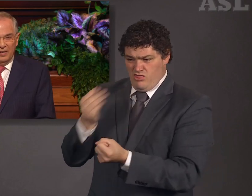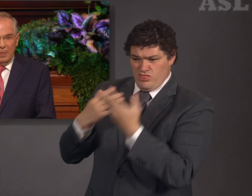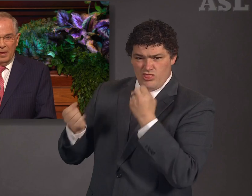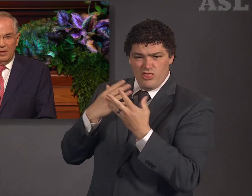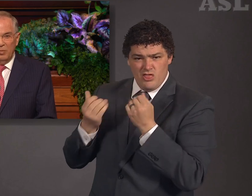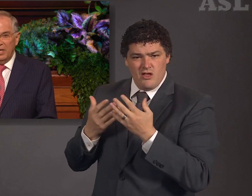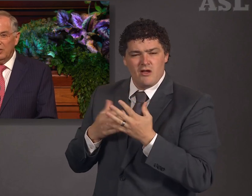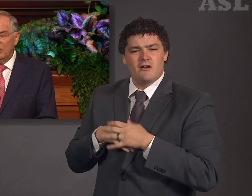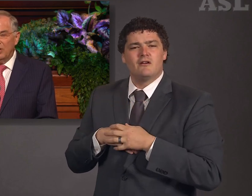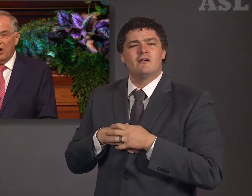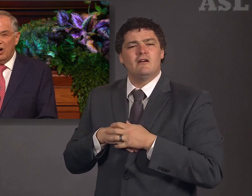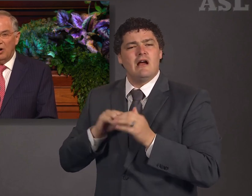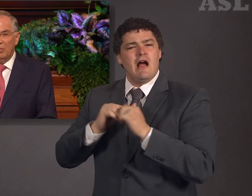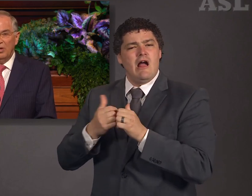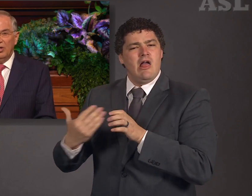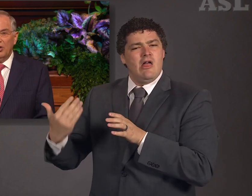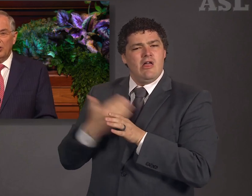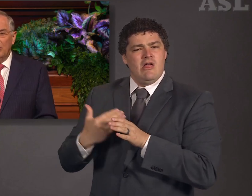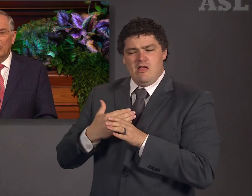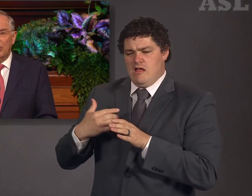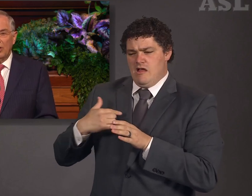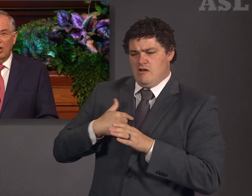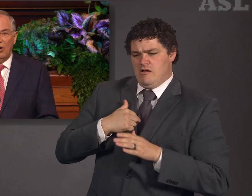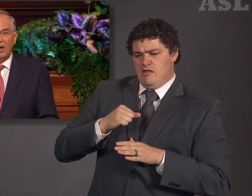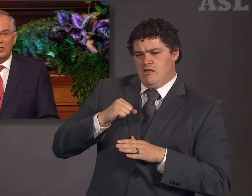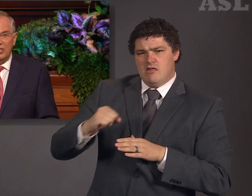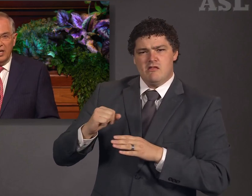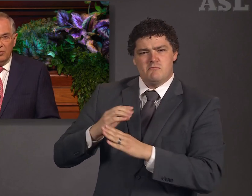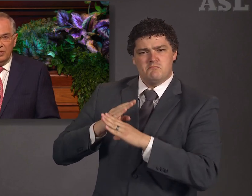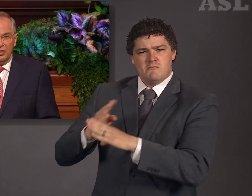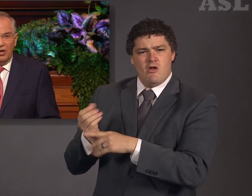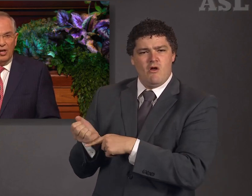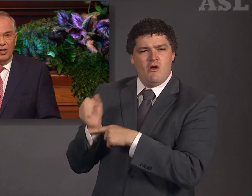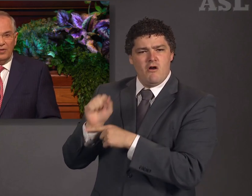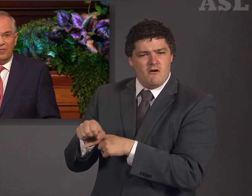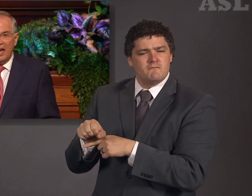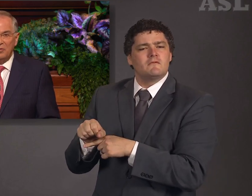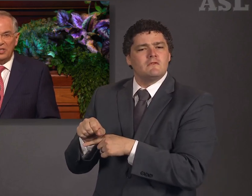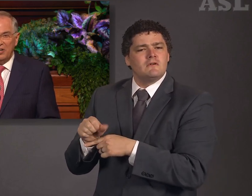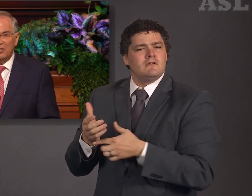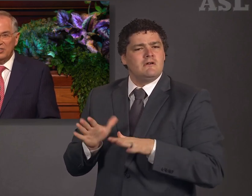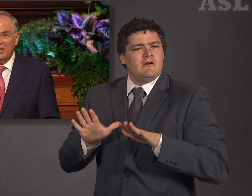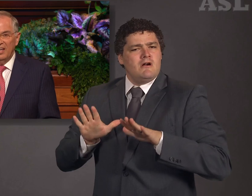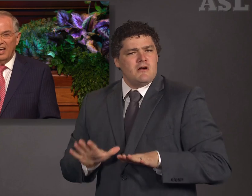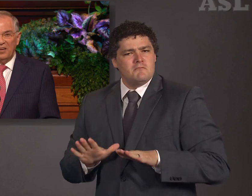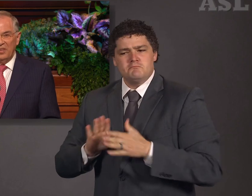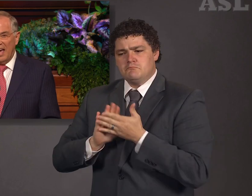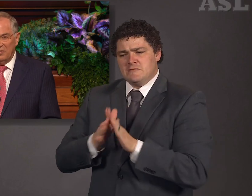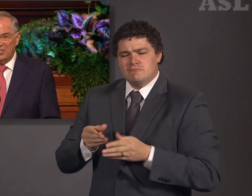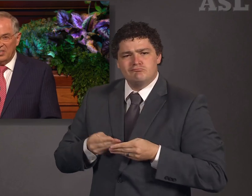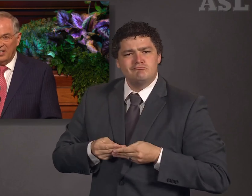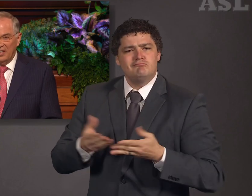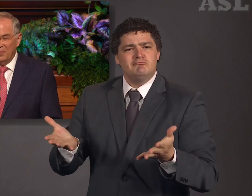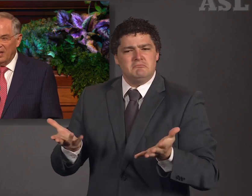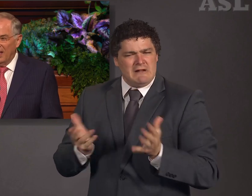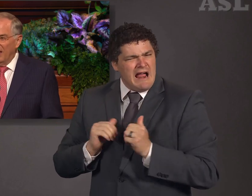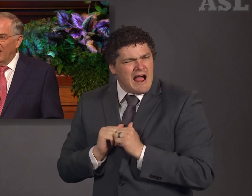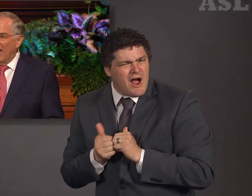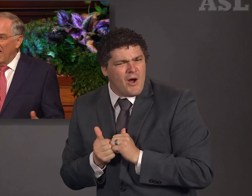quenching, meaning to calm, cool, or extinguish all the fiery darts of the